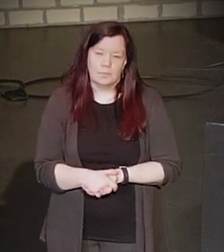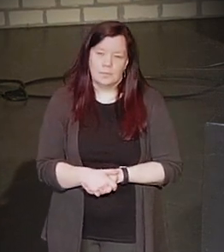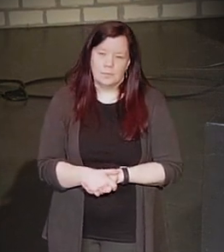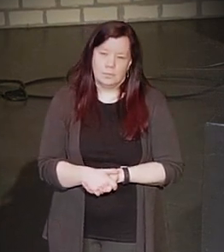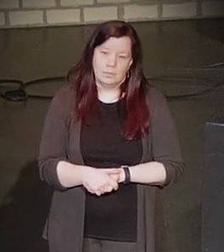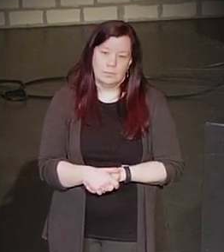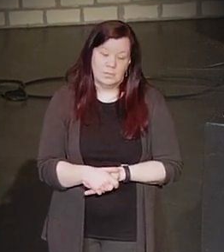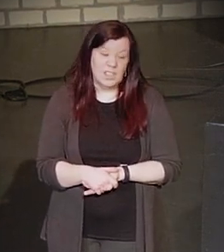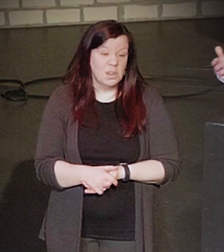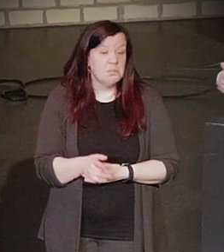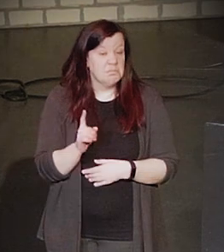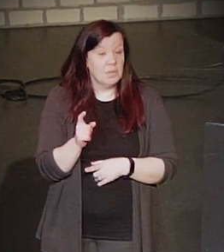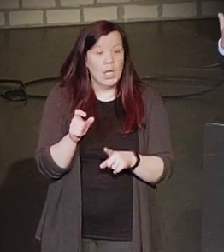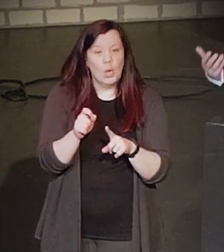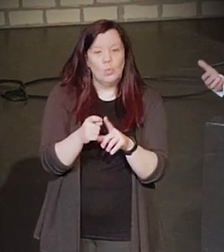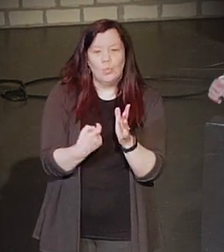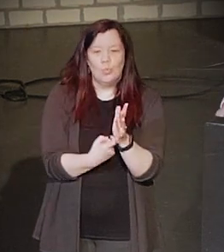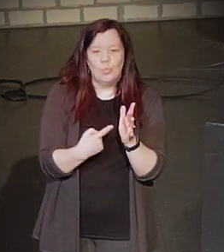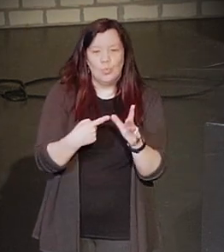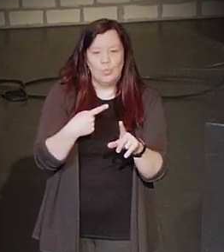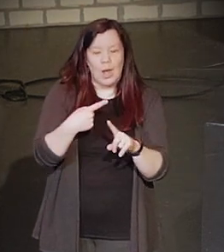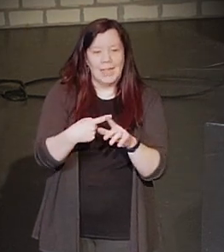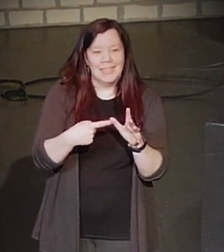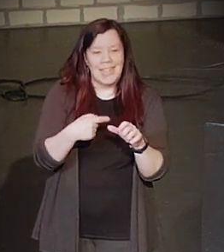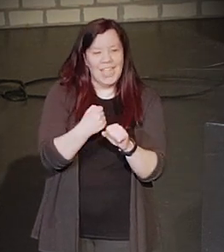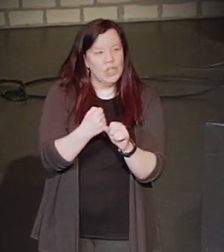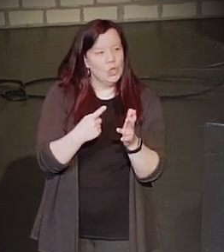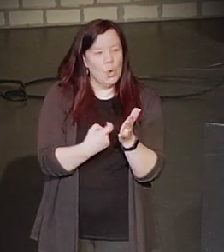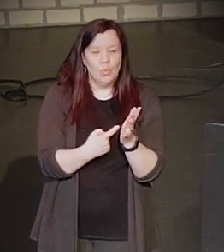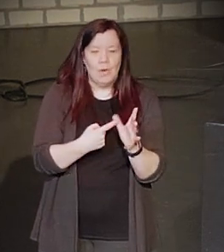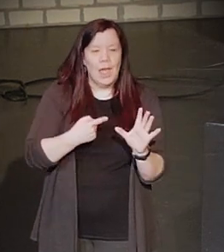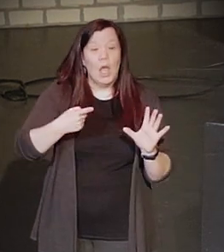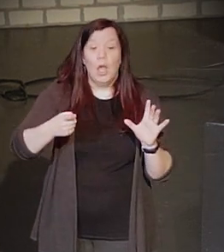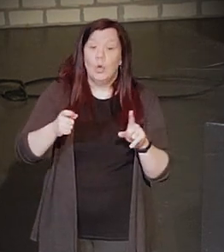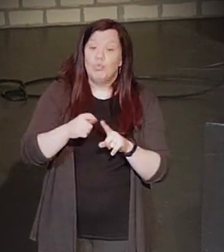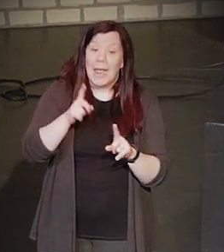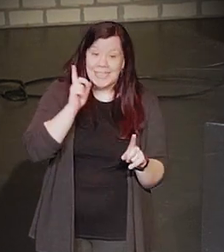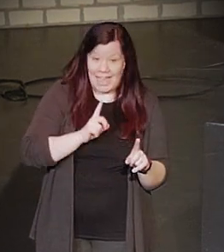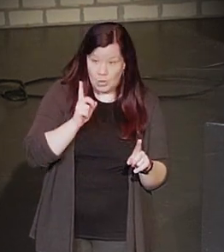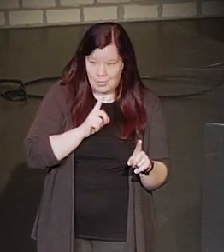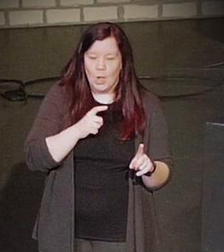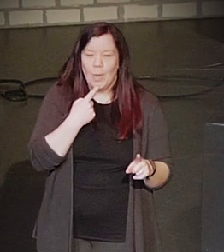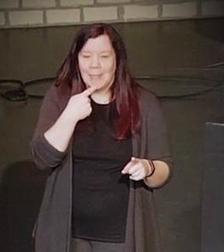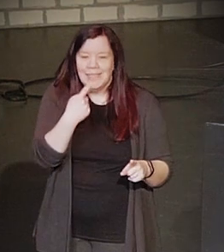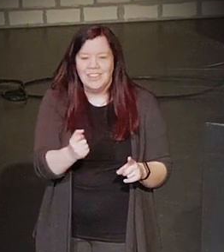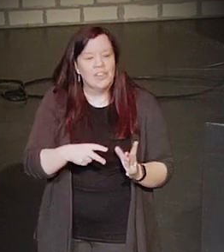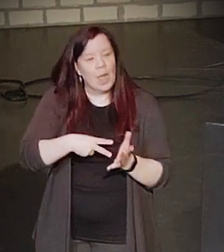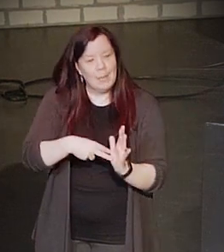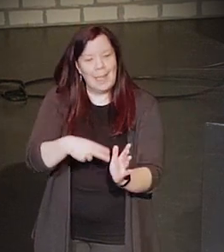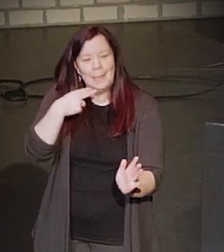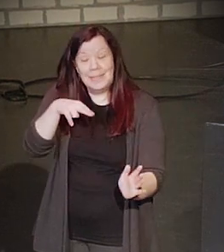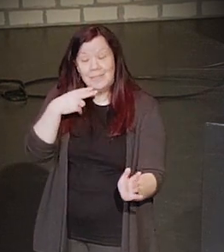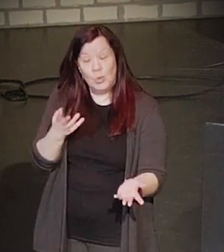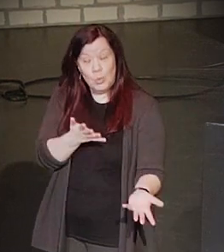This is the moment when Praxagora walks forward onto the stage and suggests her plan, as you will see this